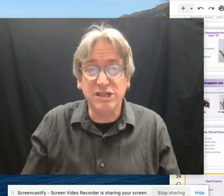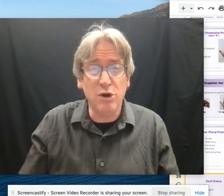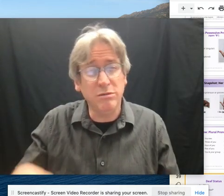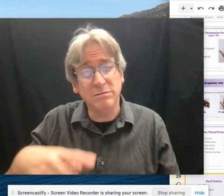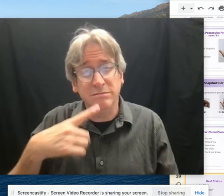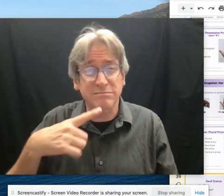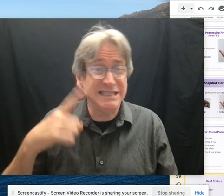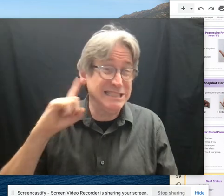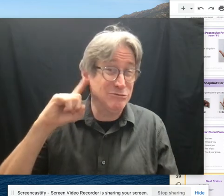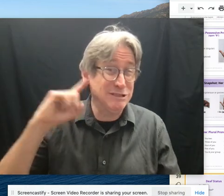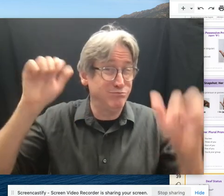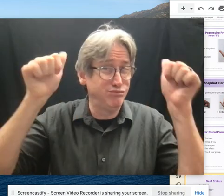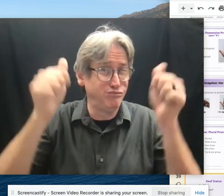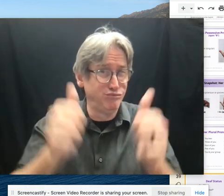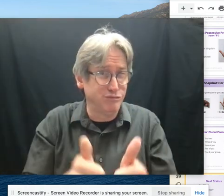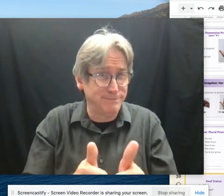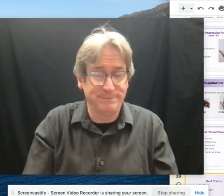So